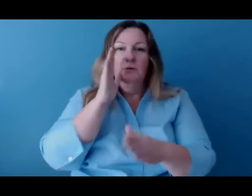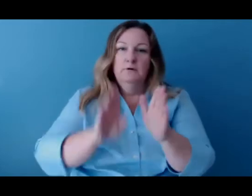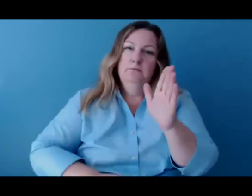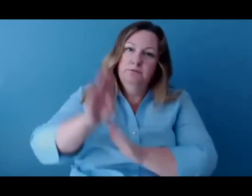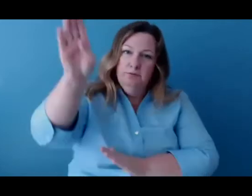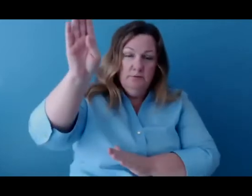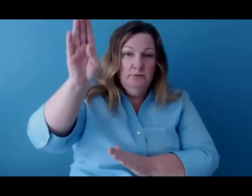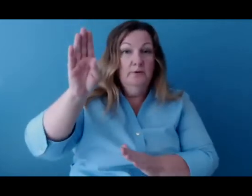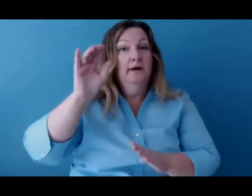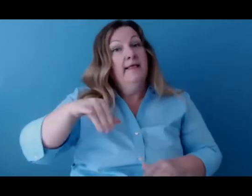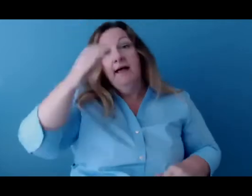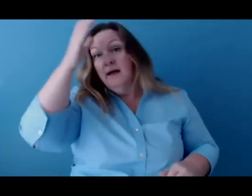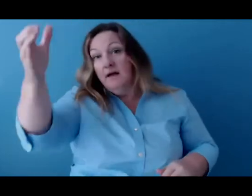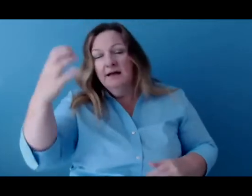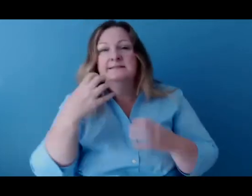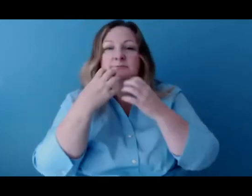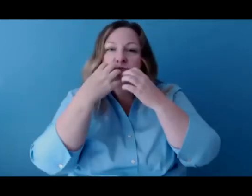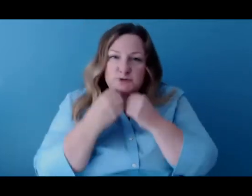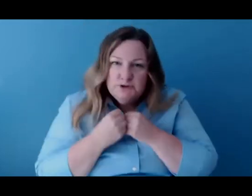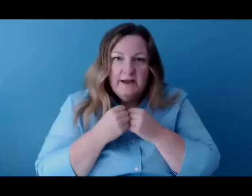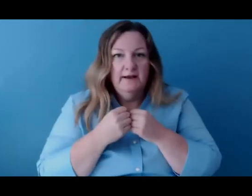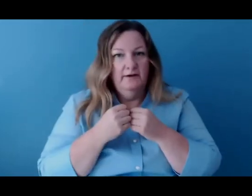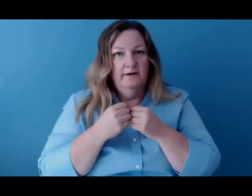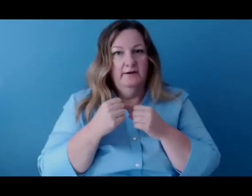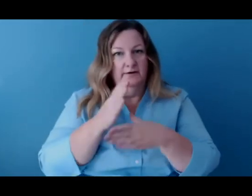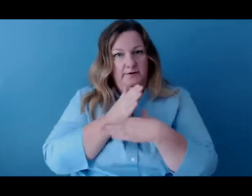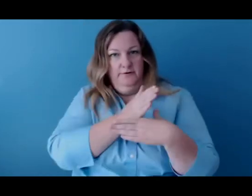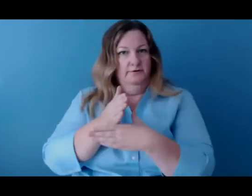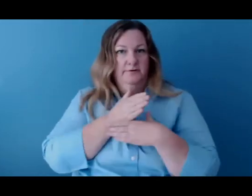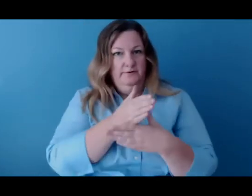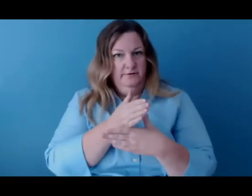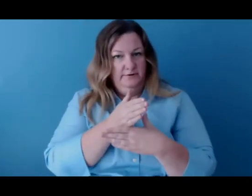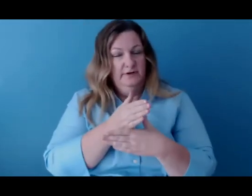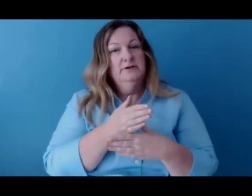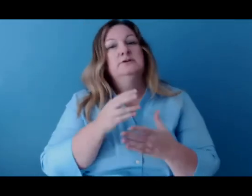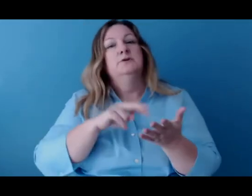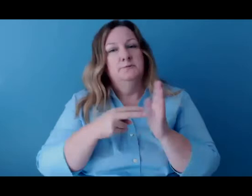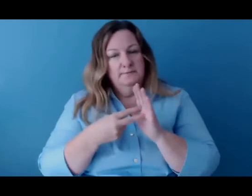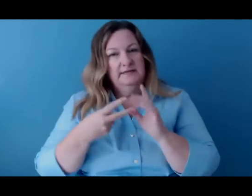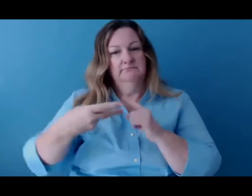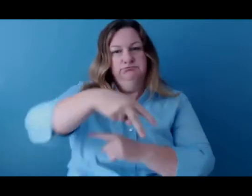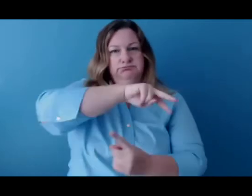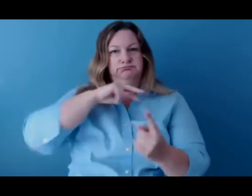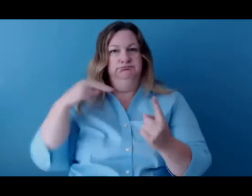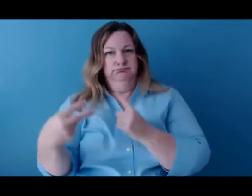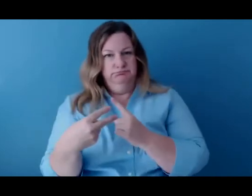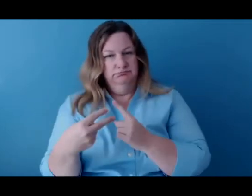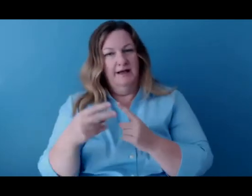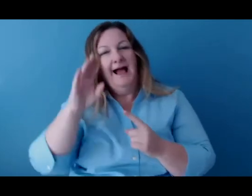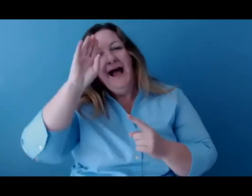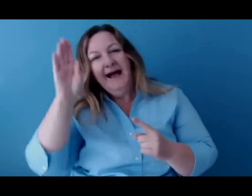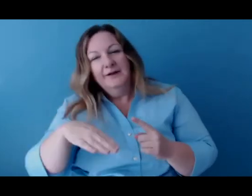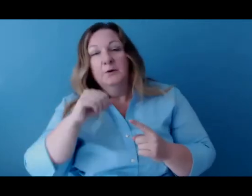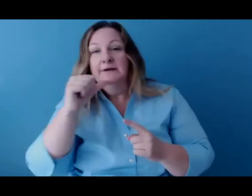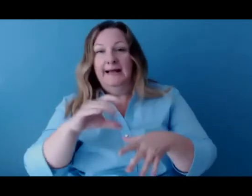value, where there is a benefit all the way around. It's a 360 type of thing, and it's true. So I hate to say a very soft answer with